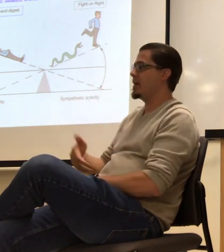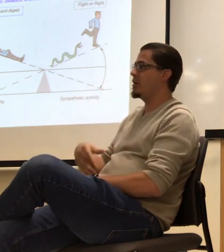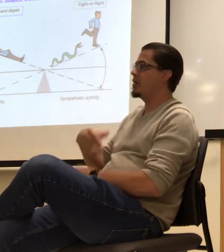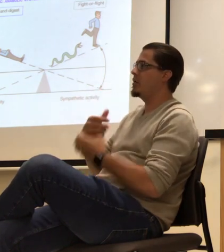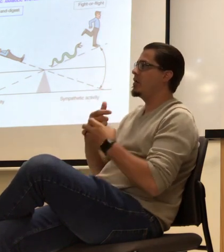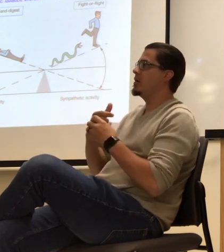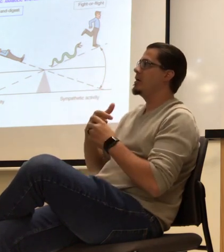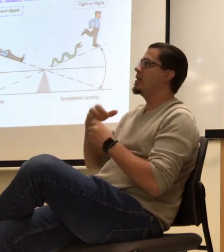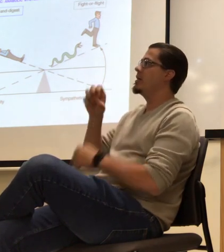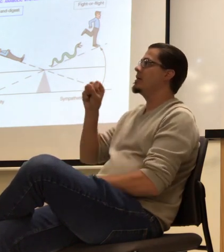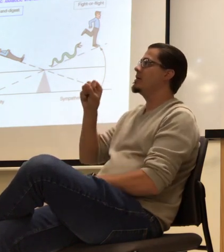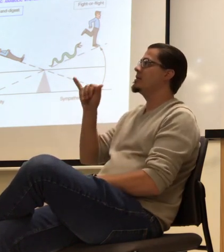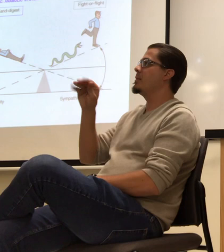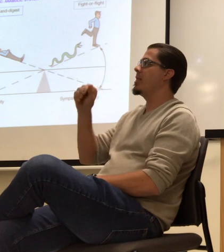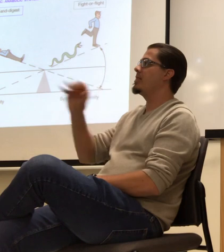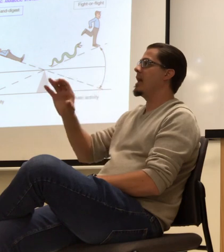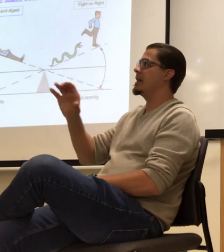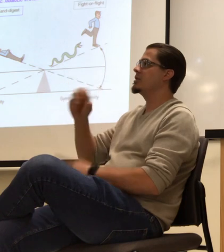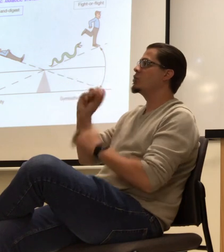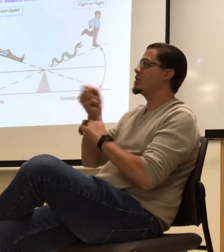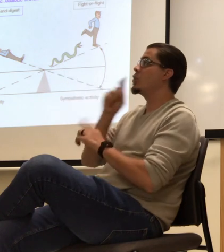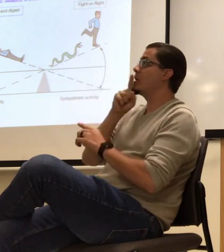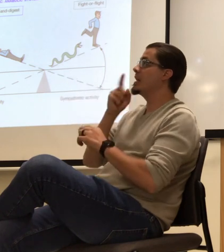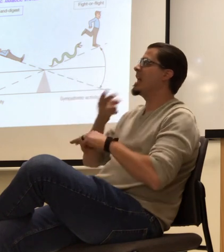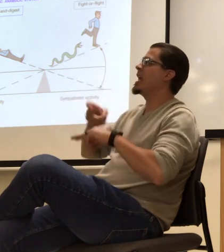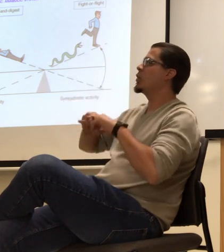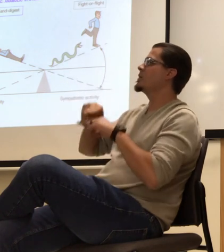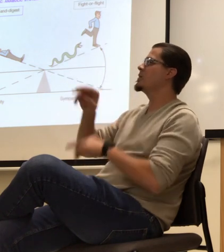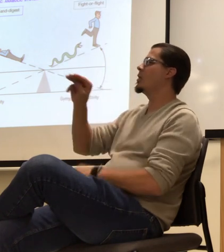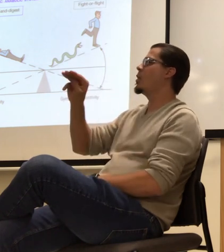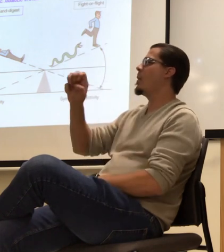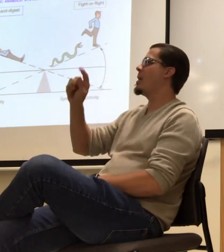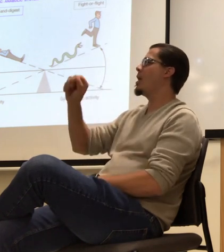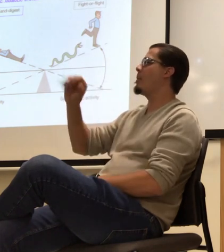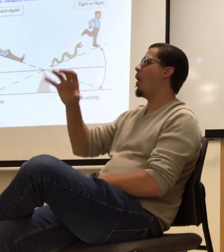Sympathetic system, it really increases metabolic strength